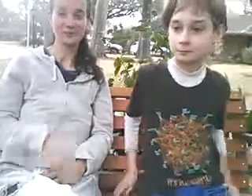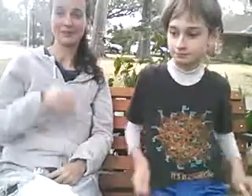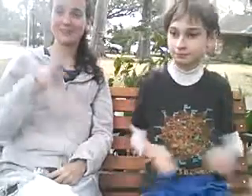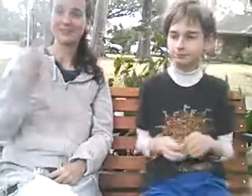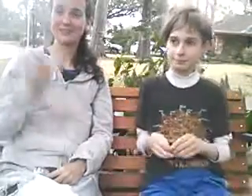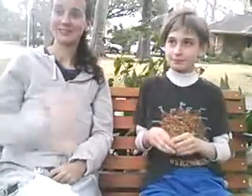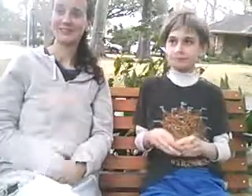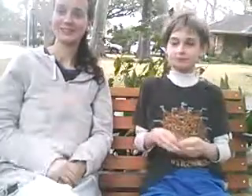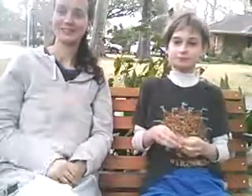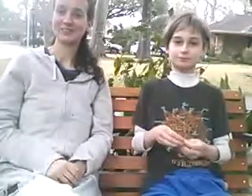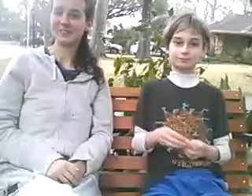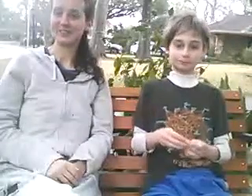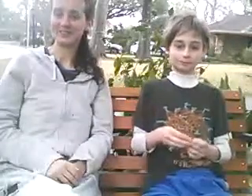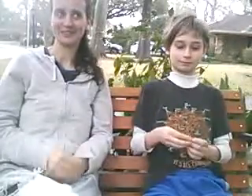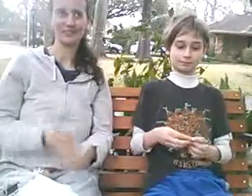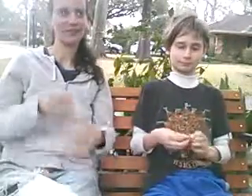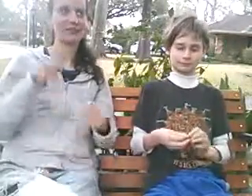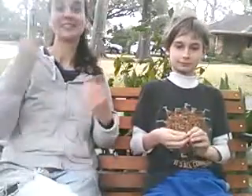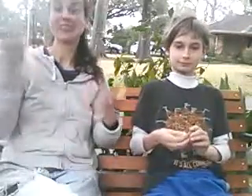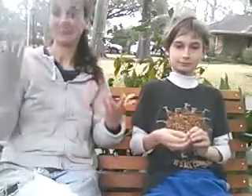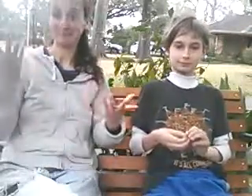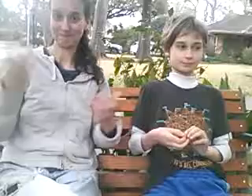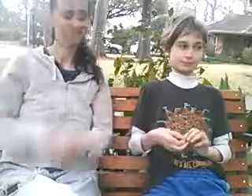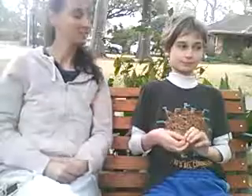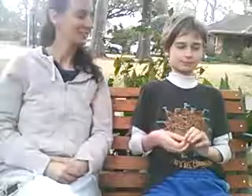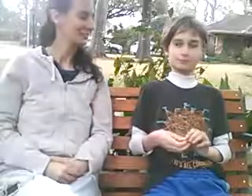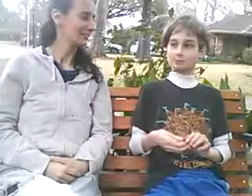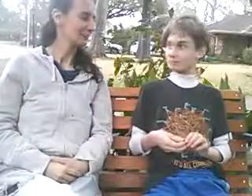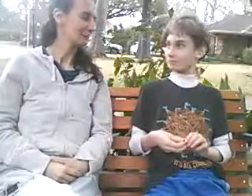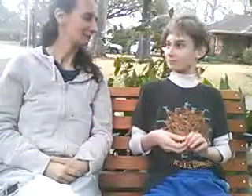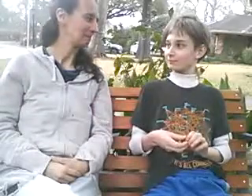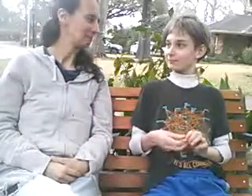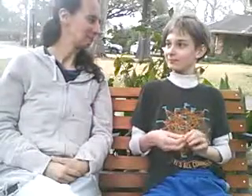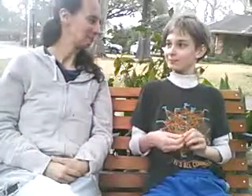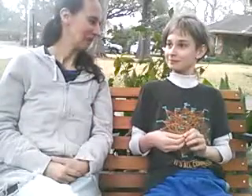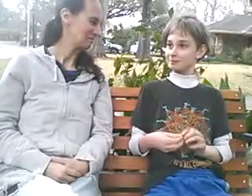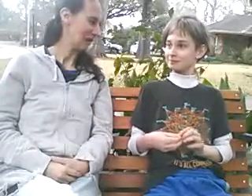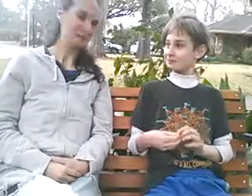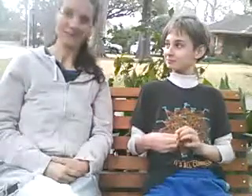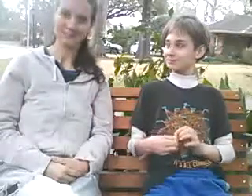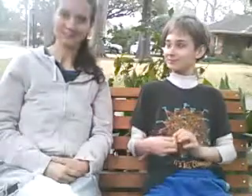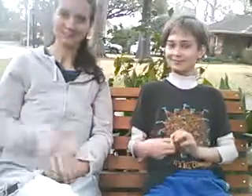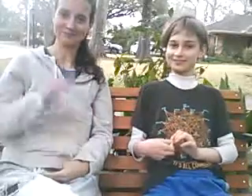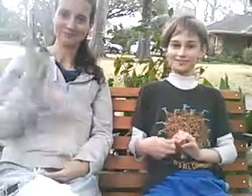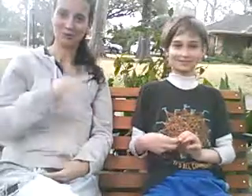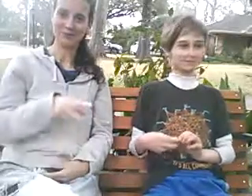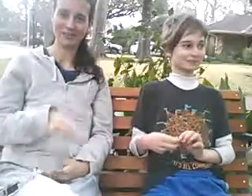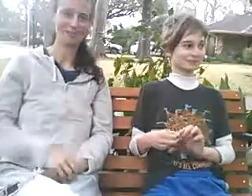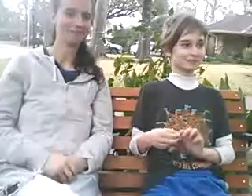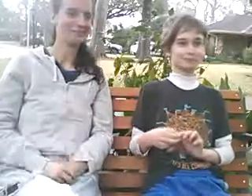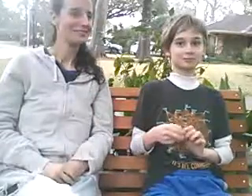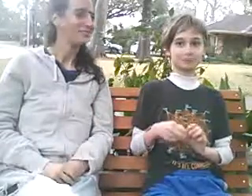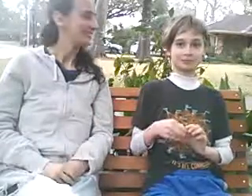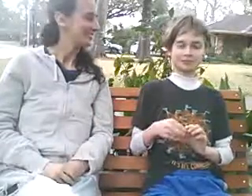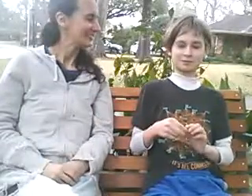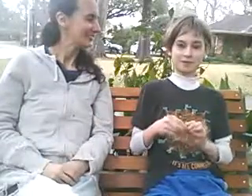spitting is just, it's a tick. So bypass it, ignore it.